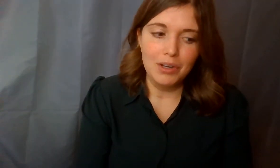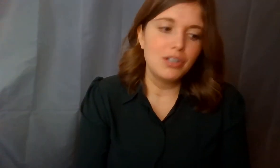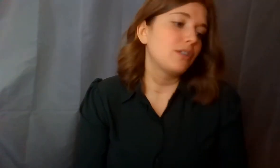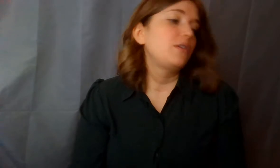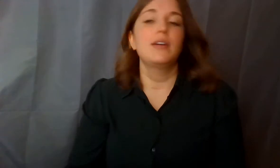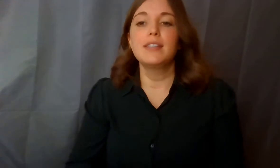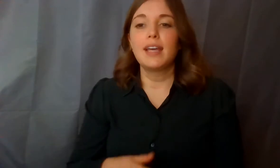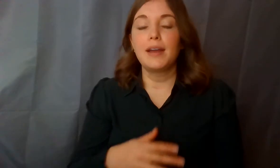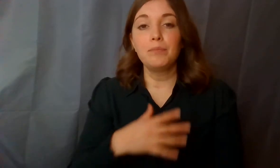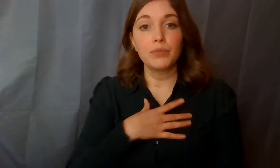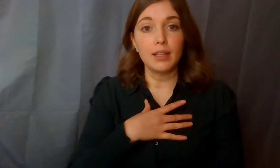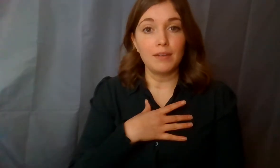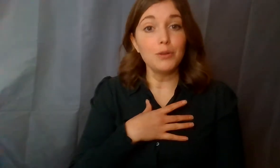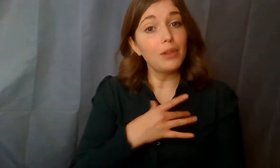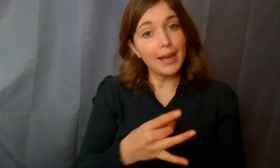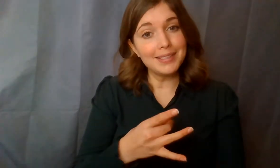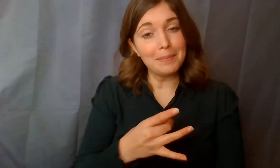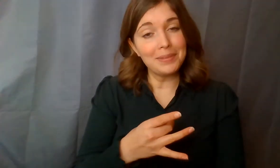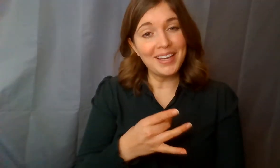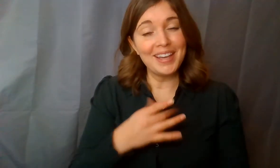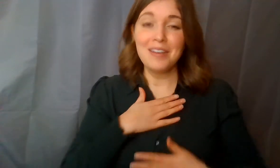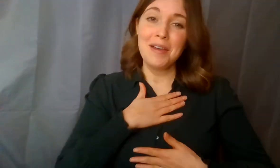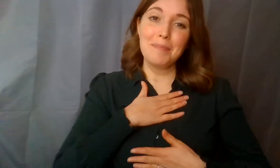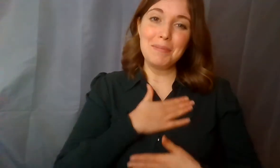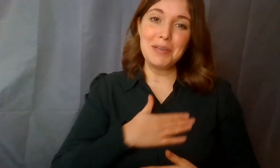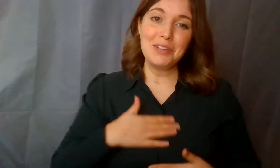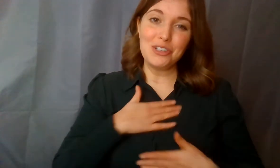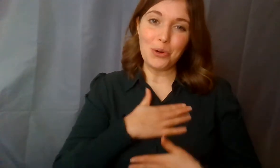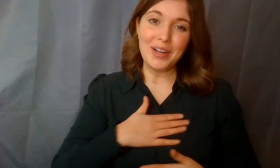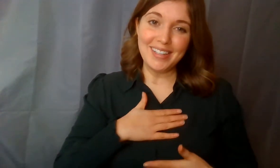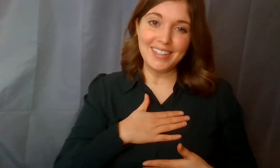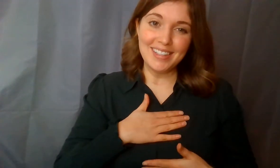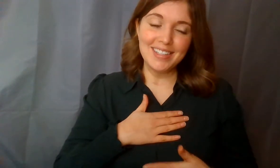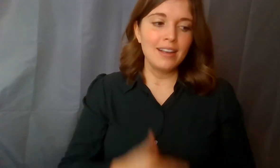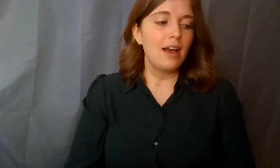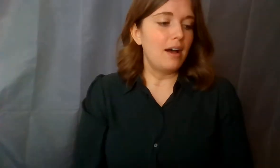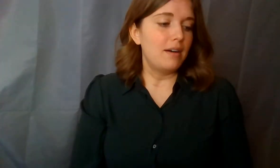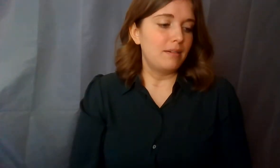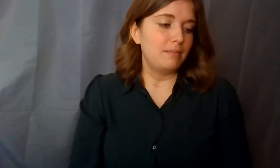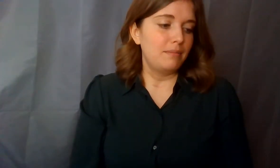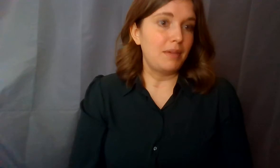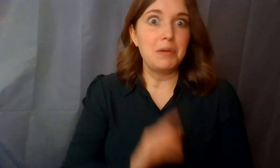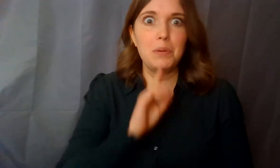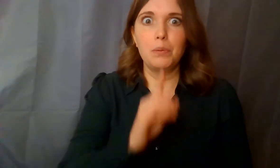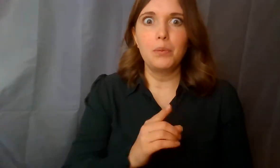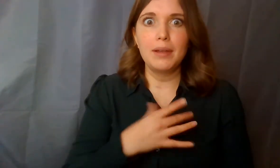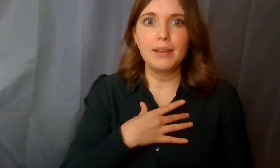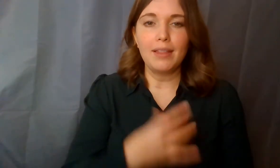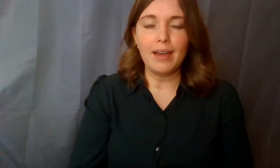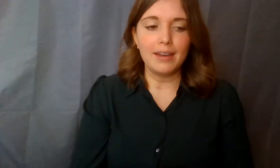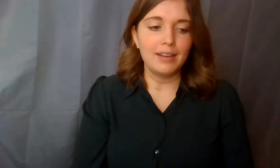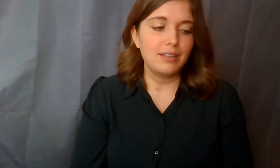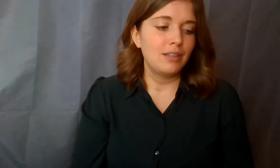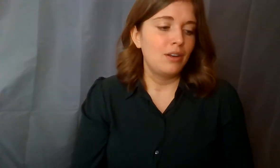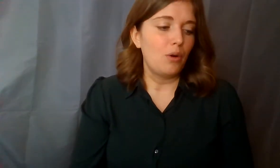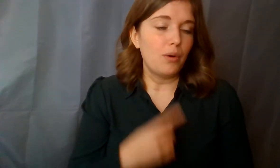language. So you can say, like, if you like something, maybe you enjoy it, maybe you really like it, or